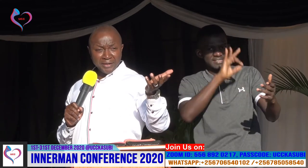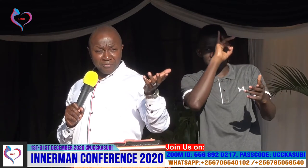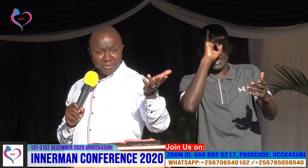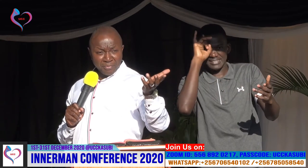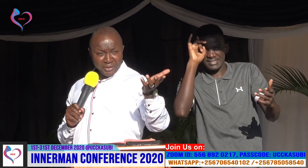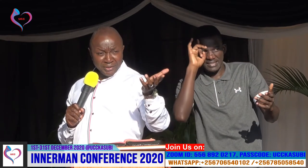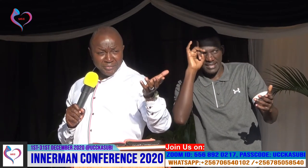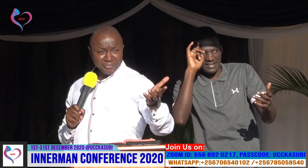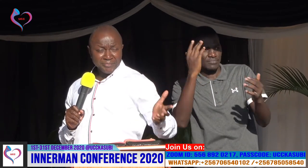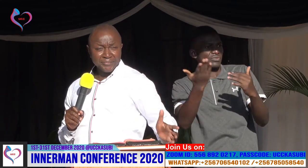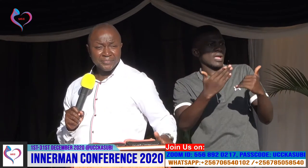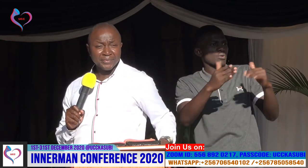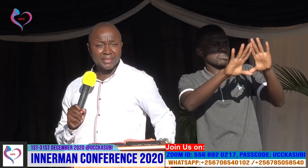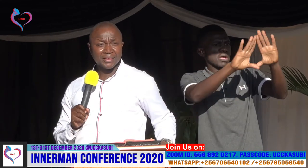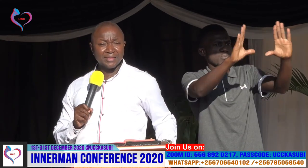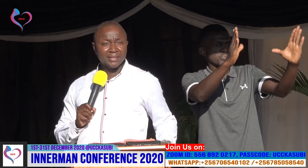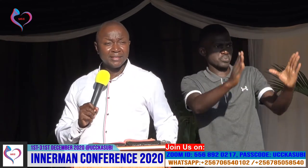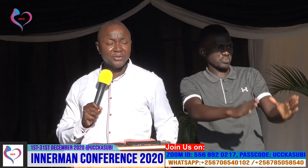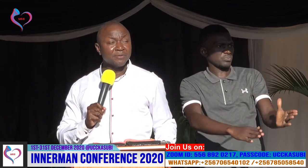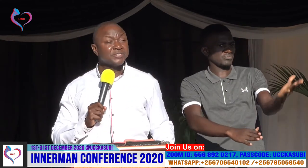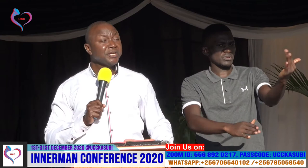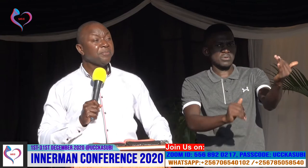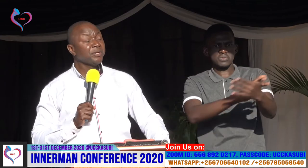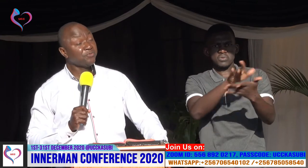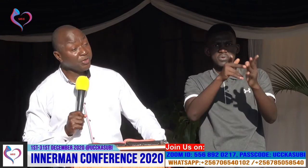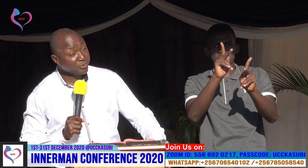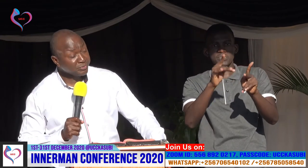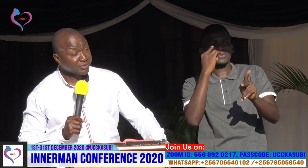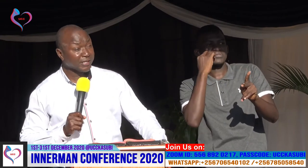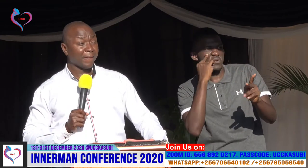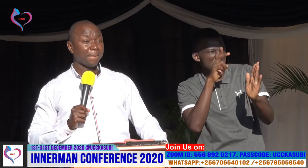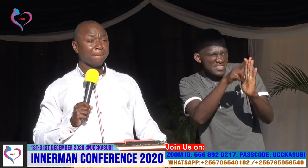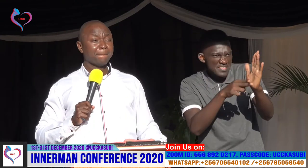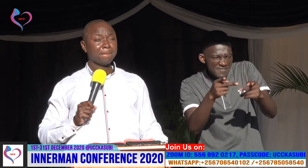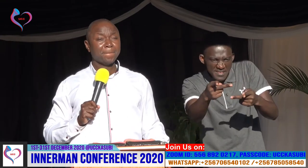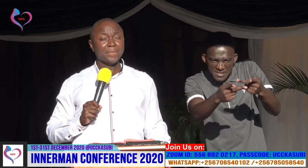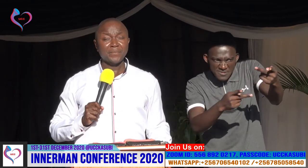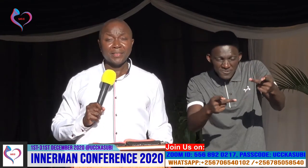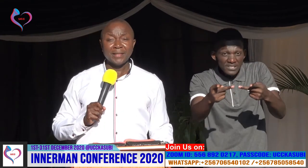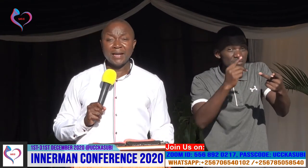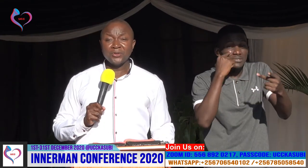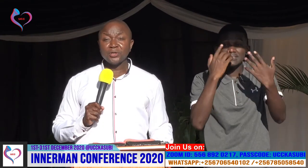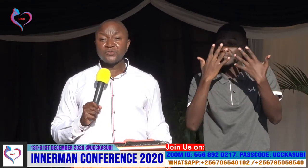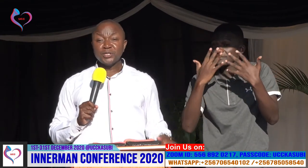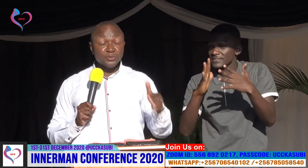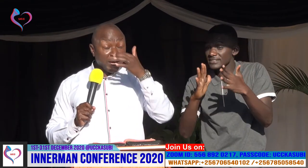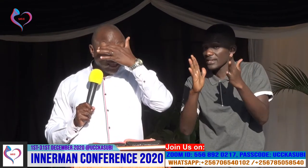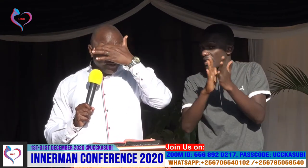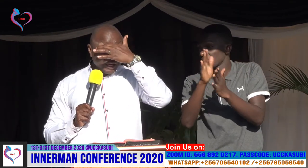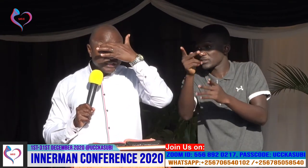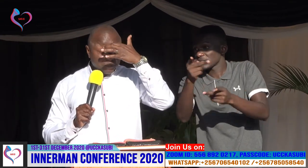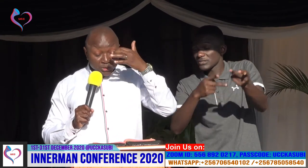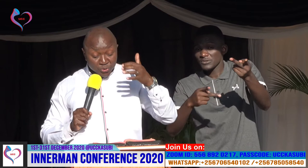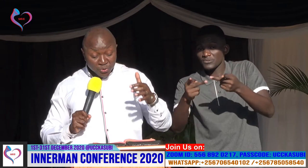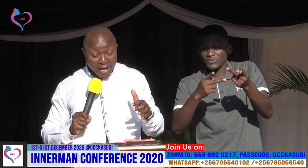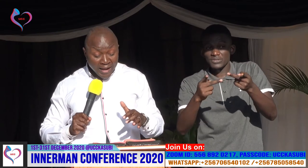calling like everybody. Buli omu alinga muyita. You have seen him in films. Omulabye mu filimu. And those films, by the way,